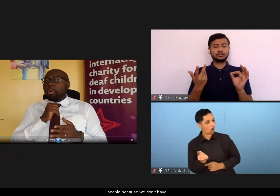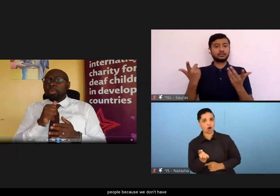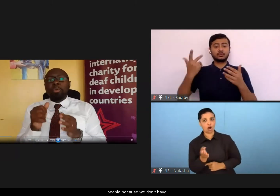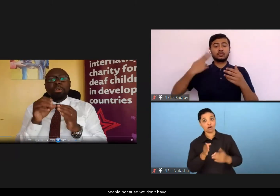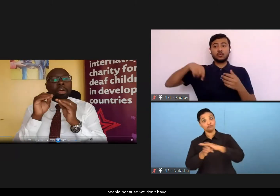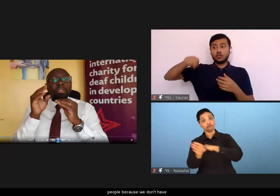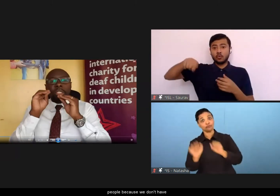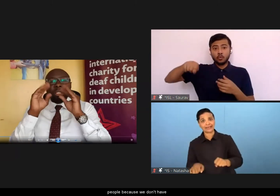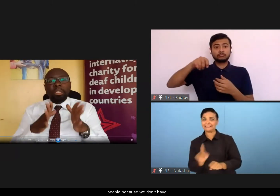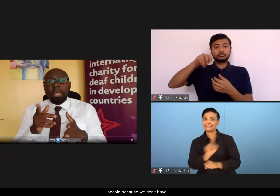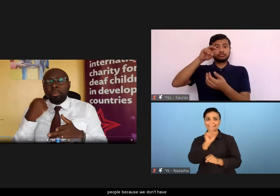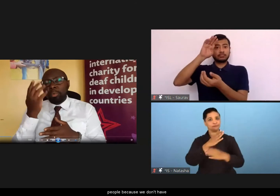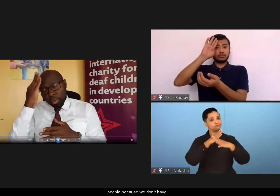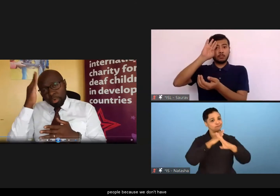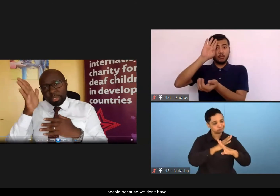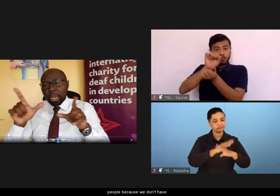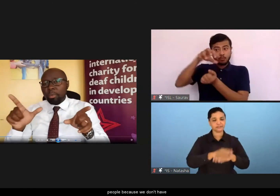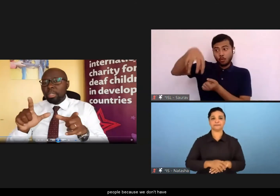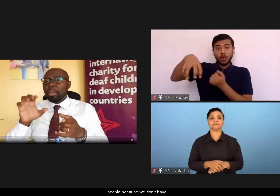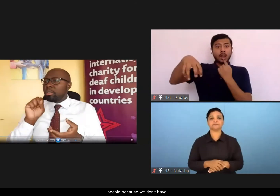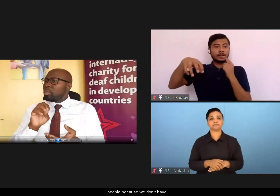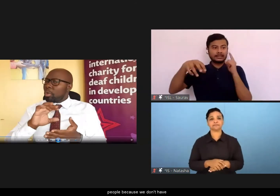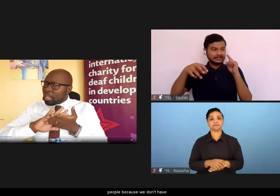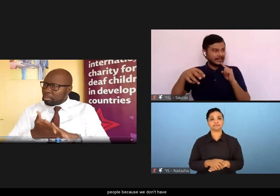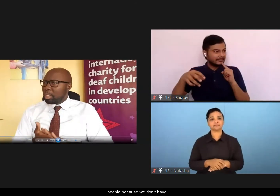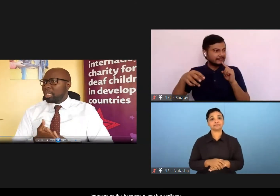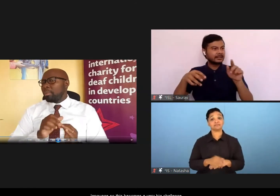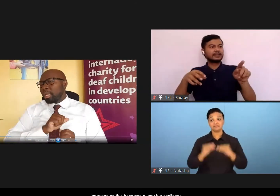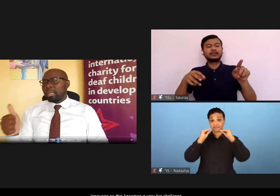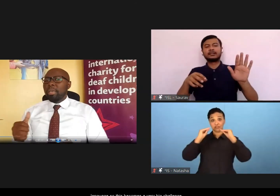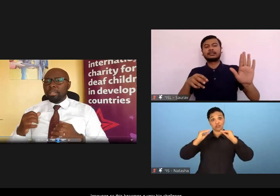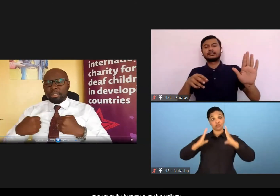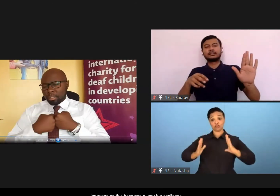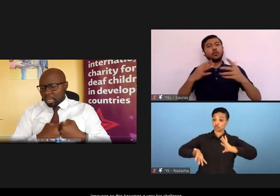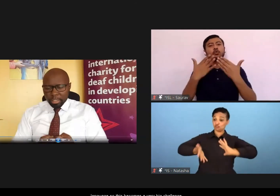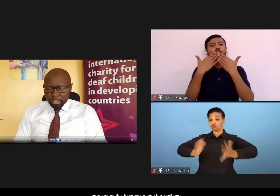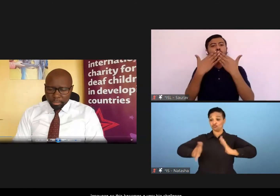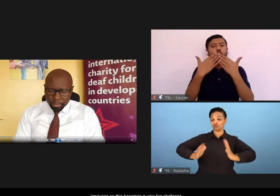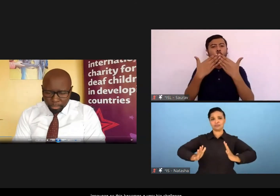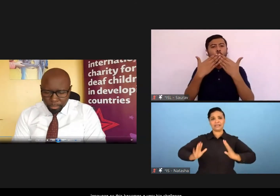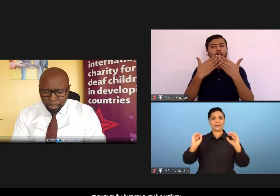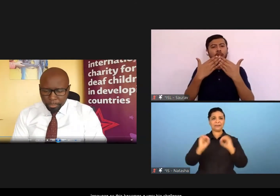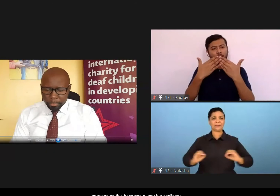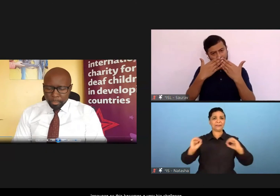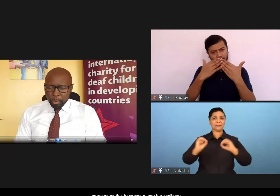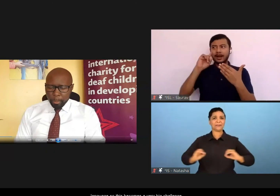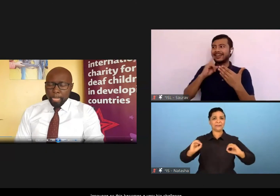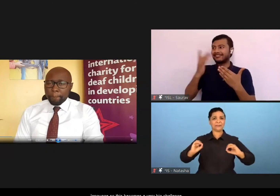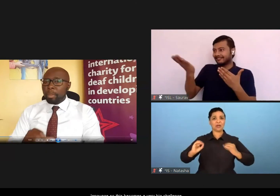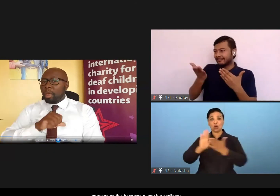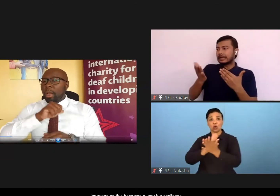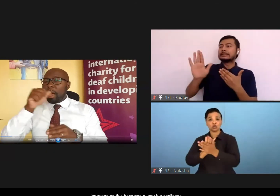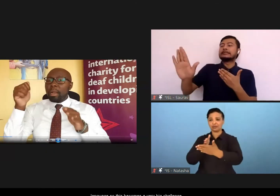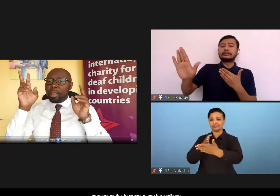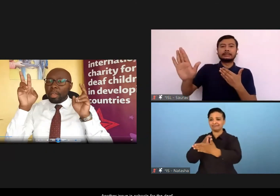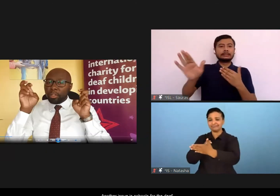we cannot admit deaf people because we don't have teachers who know sign language. So this becomes a very big challenge.